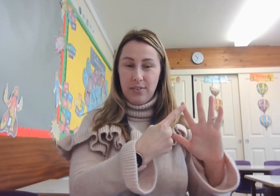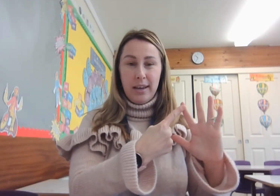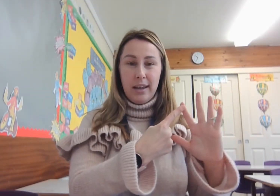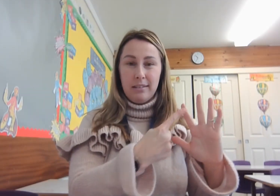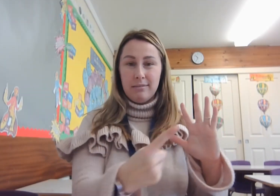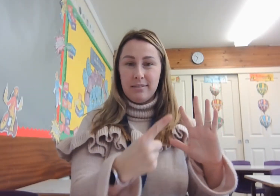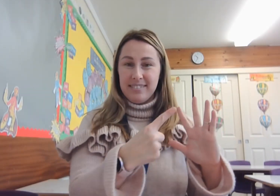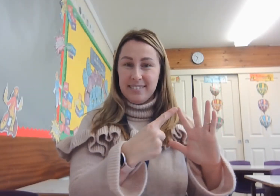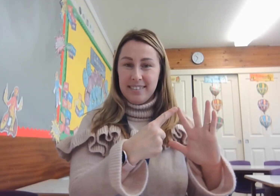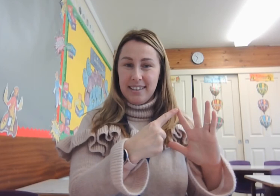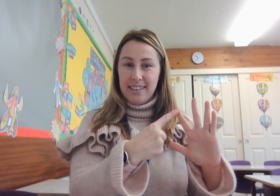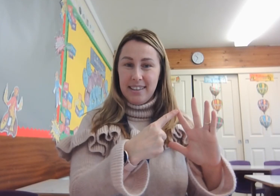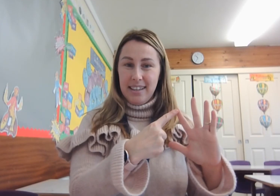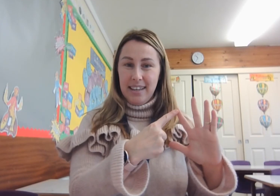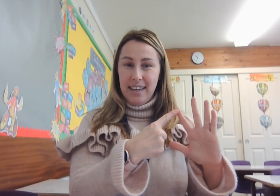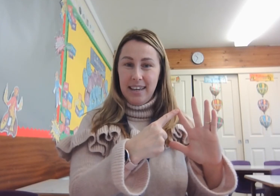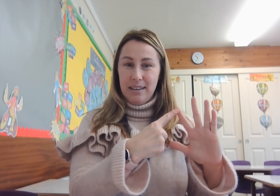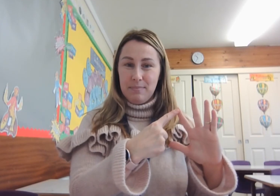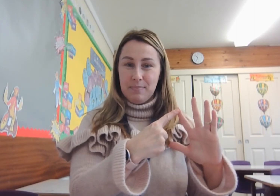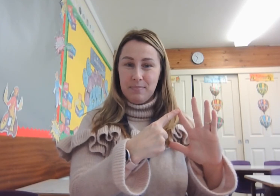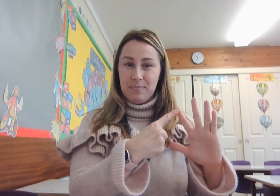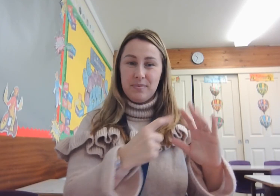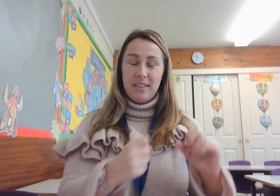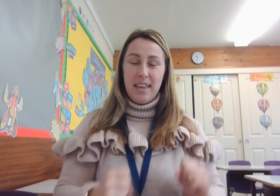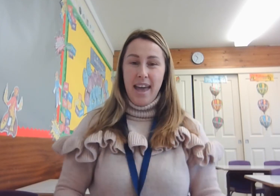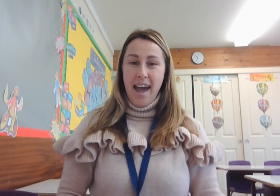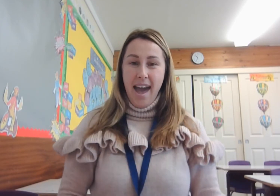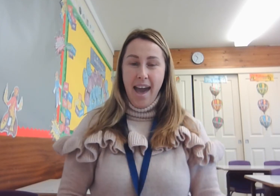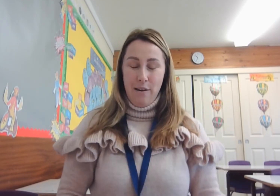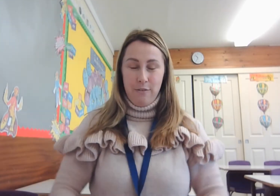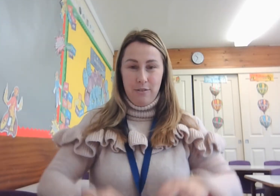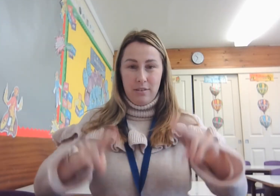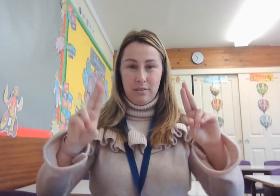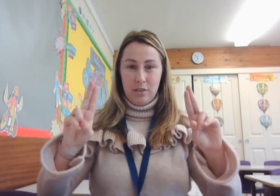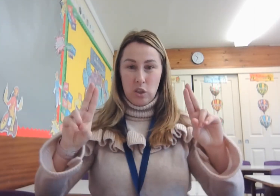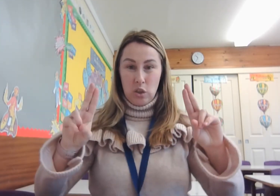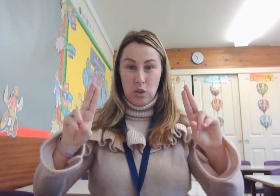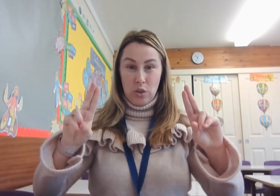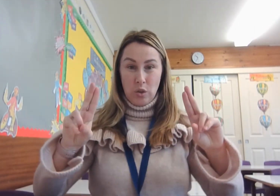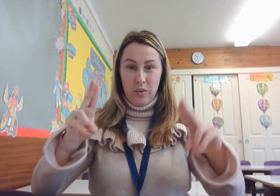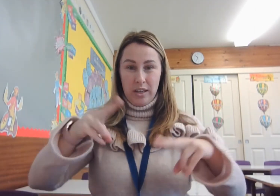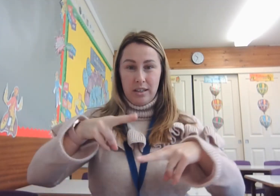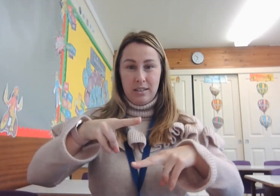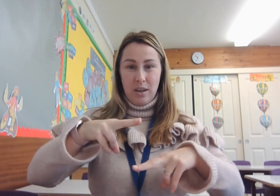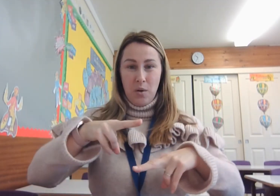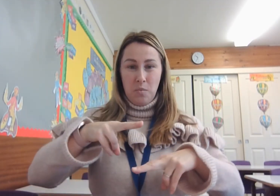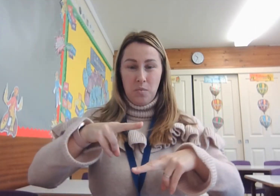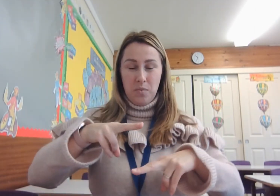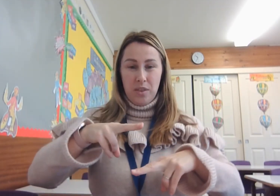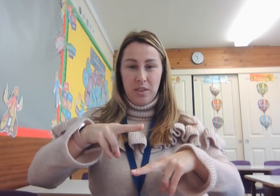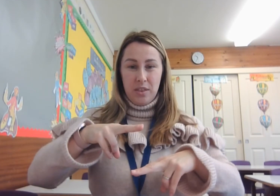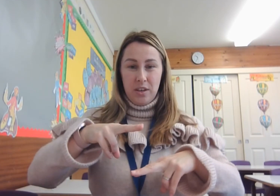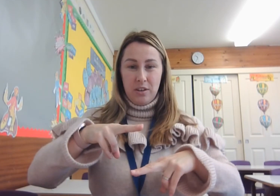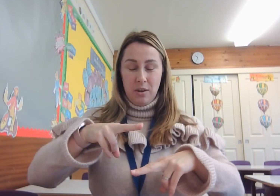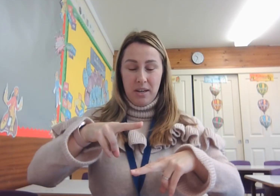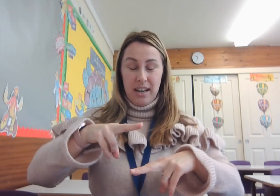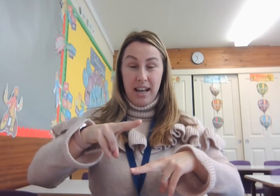finger. E. F. 2 fingers. Your dominant hand on